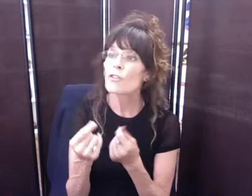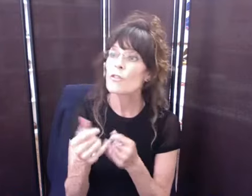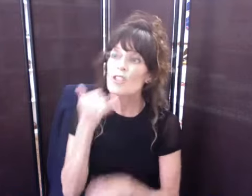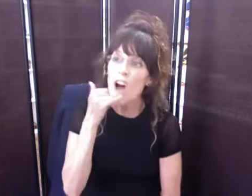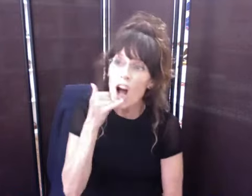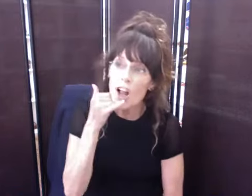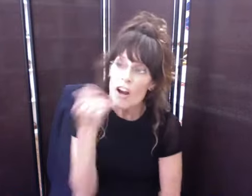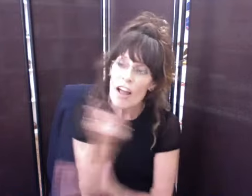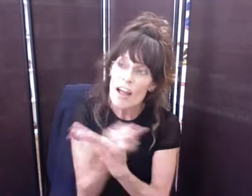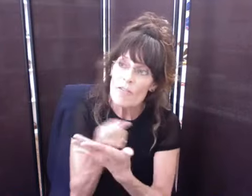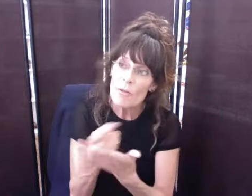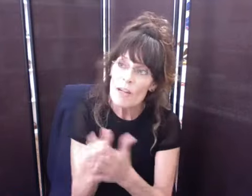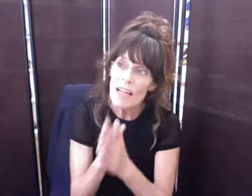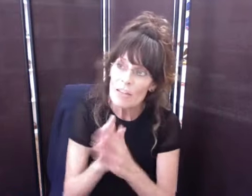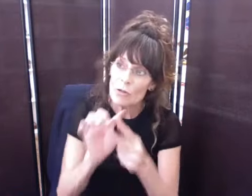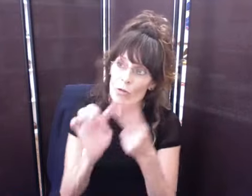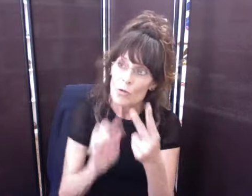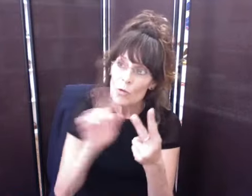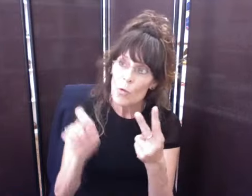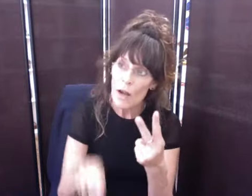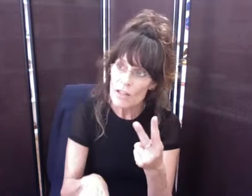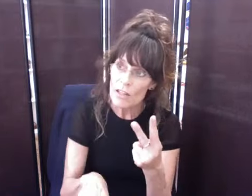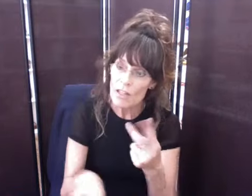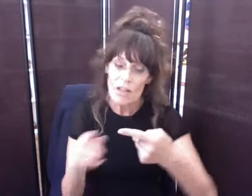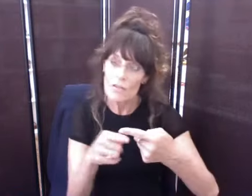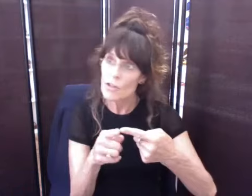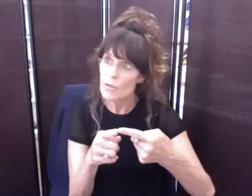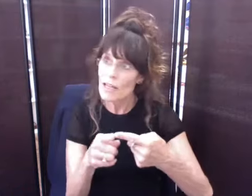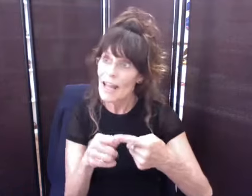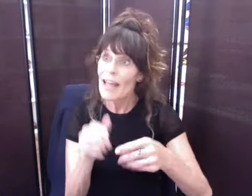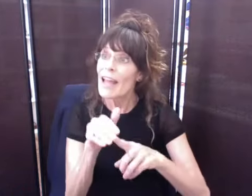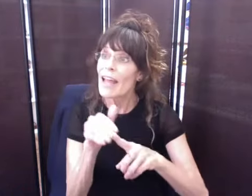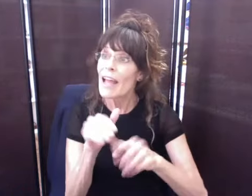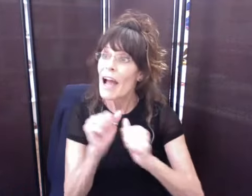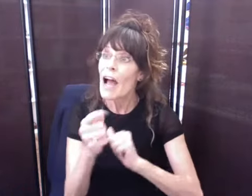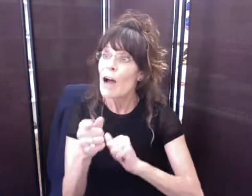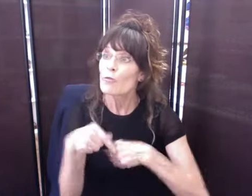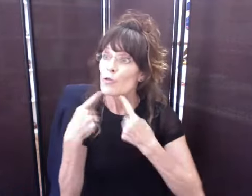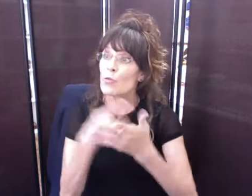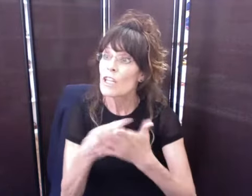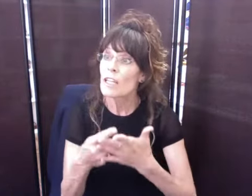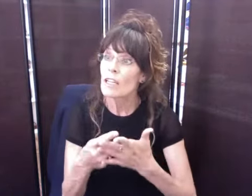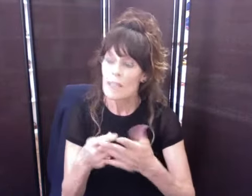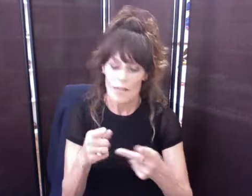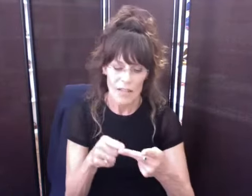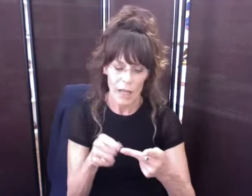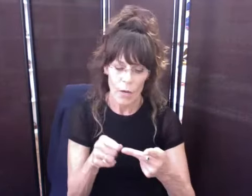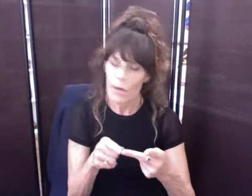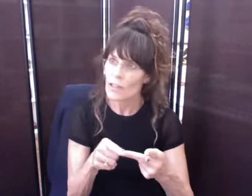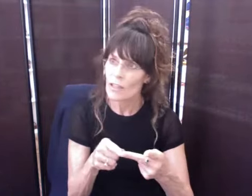and I want you to ask her 2 questions. And the first question is, hey, Mom, how was your week? And the second question is, wow, that